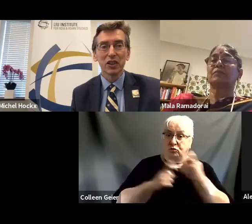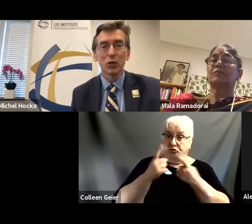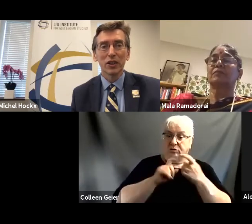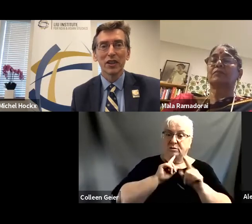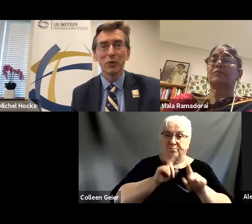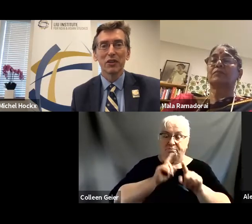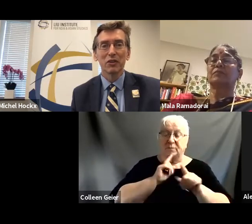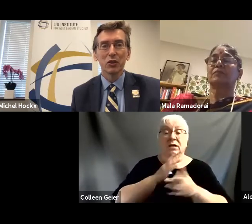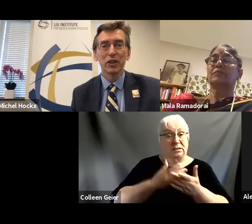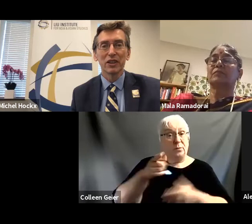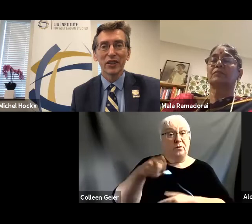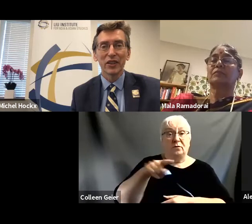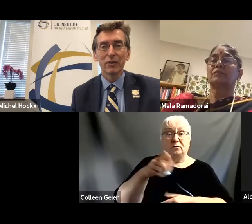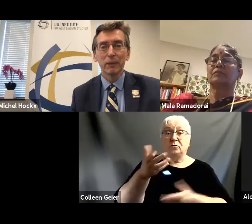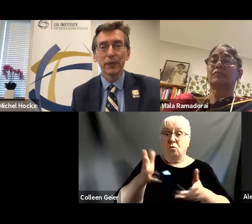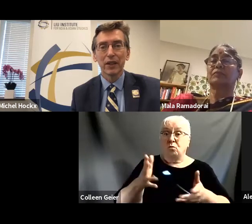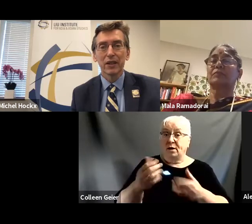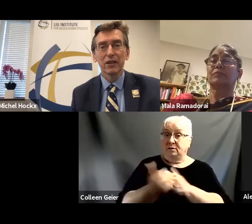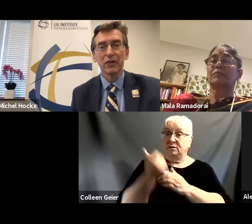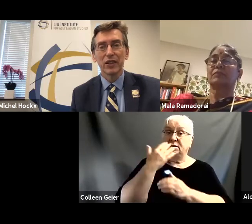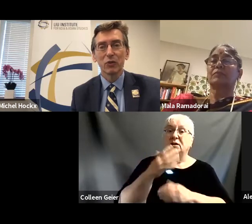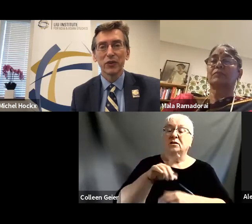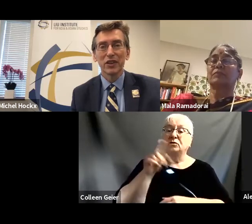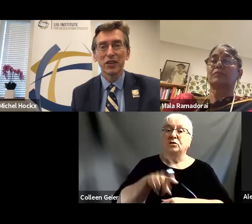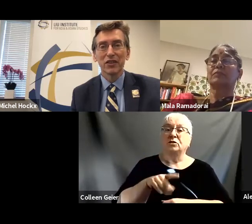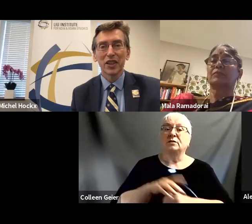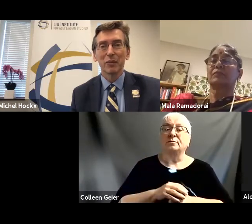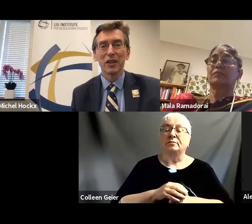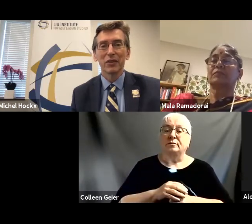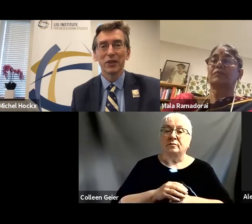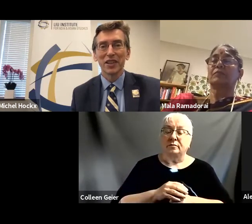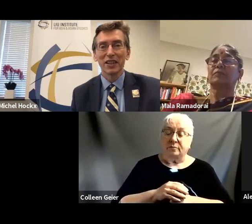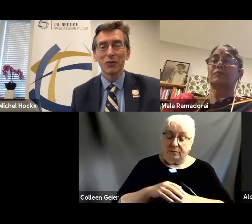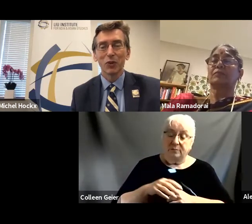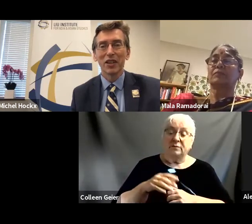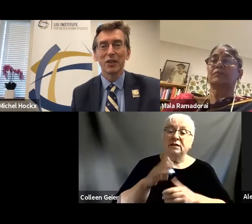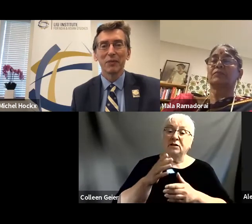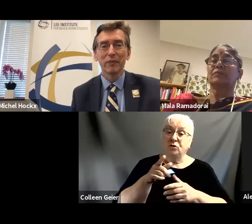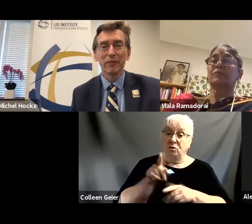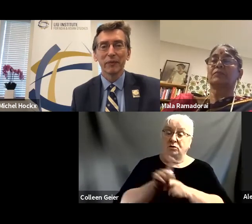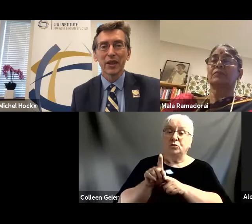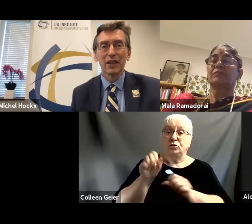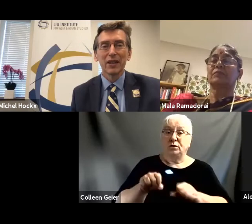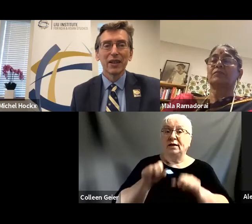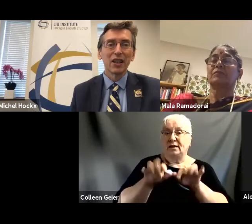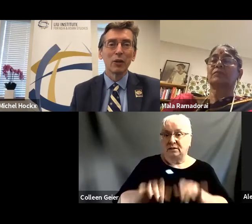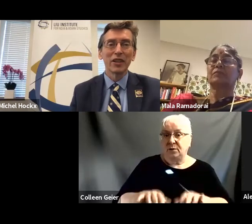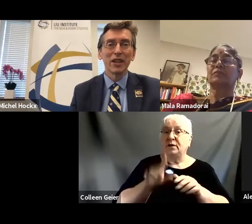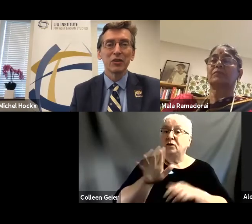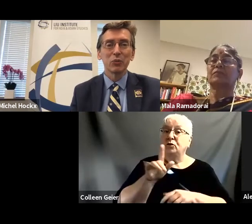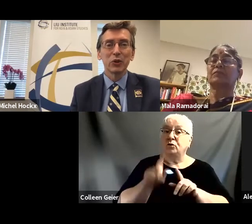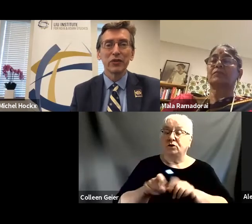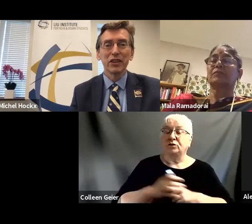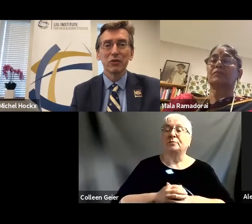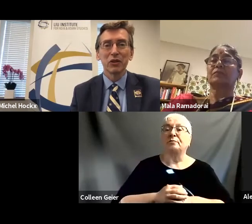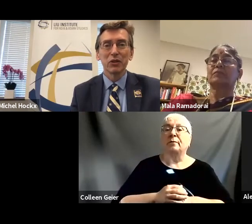into the Q&A window during the event. The event will finish on time after exactly 1 hour. Allow me now